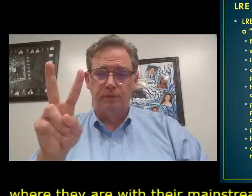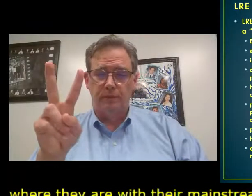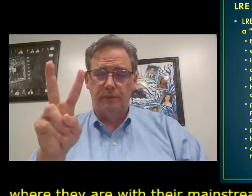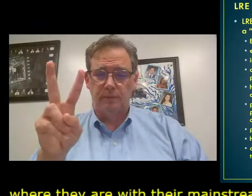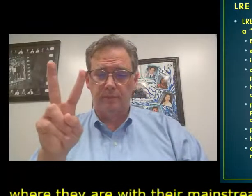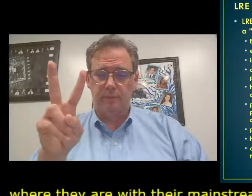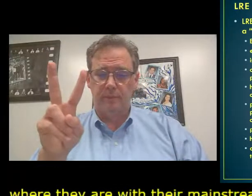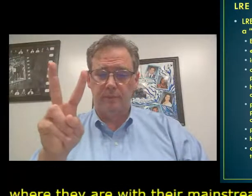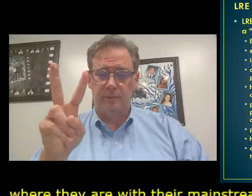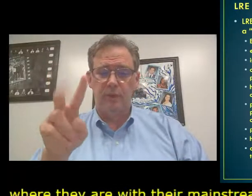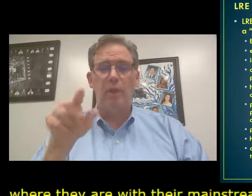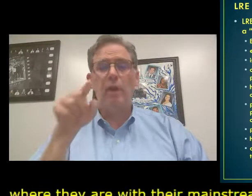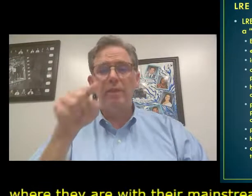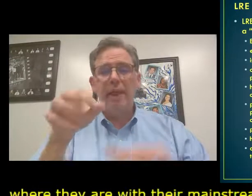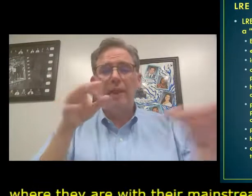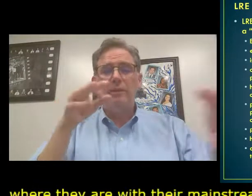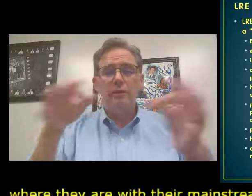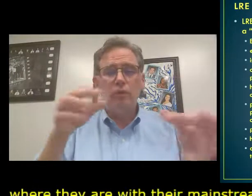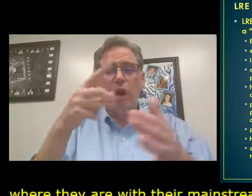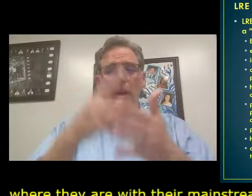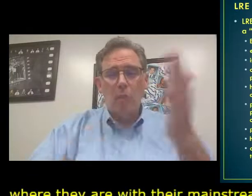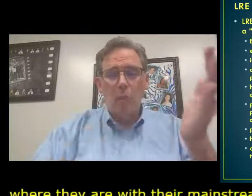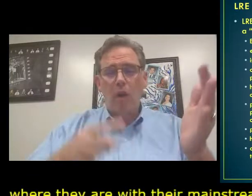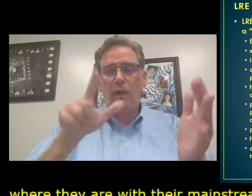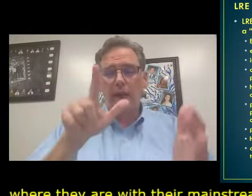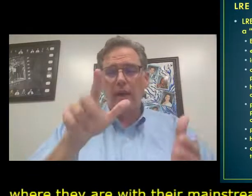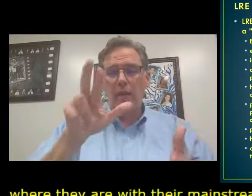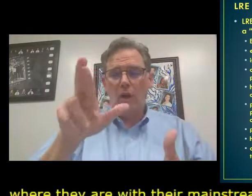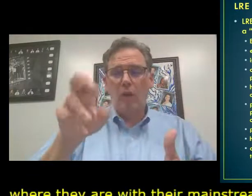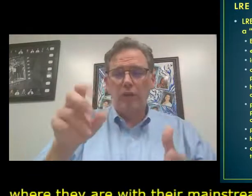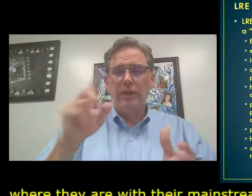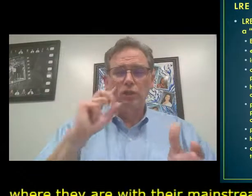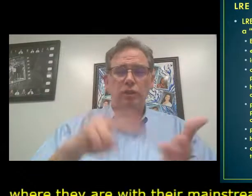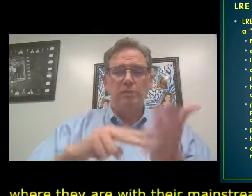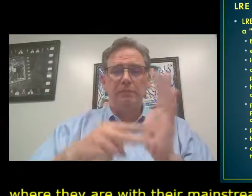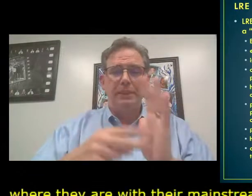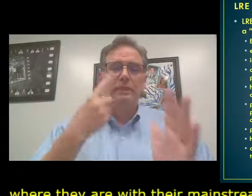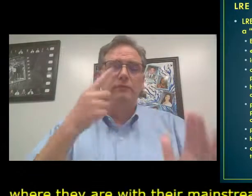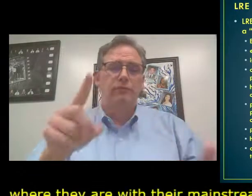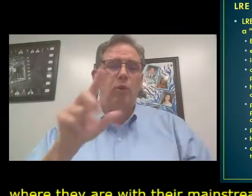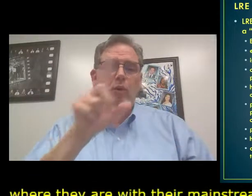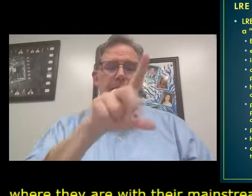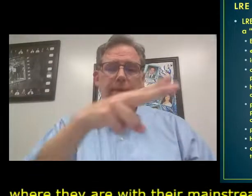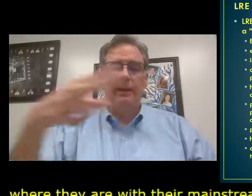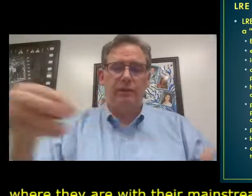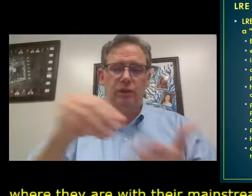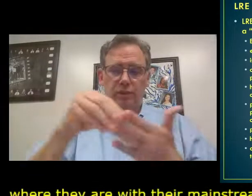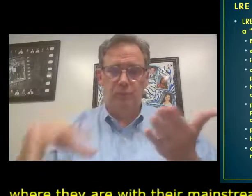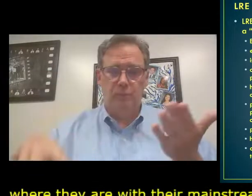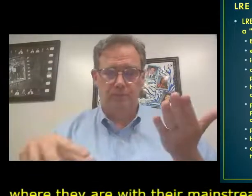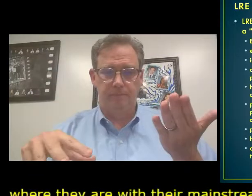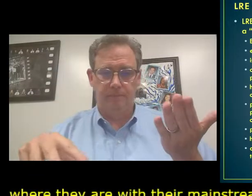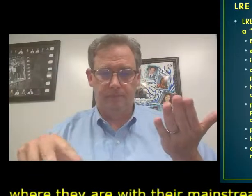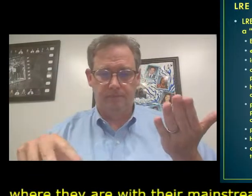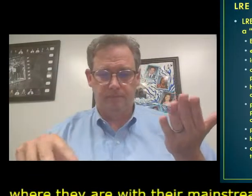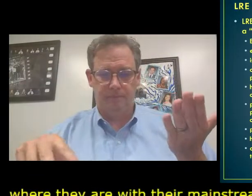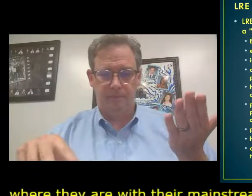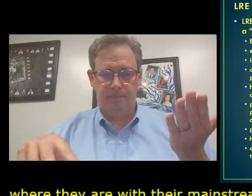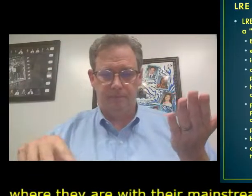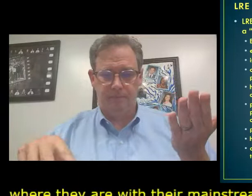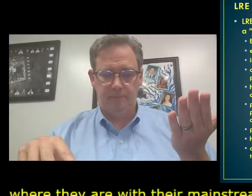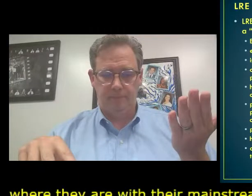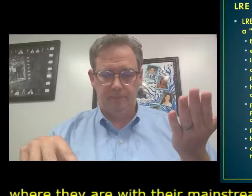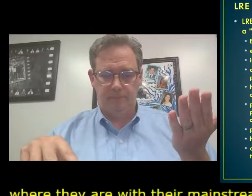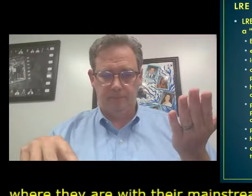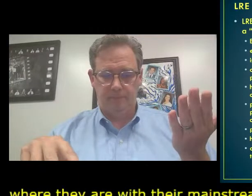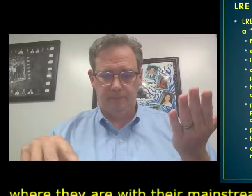Deaf, from 2002. And they describe what LRE should mean